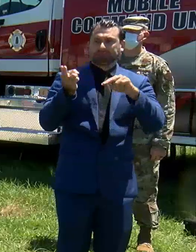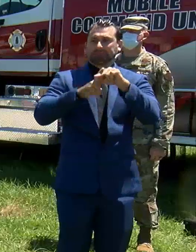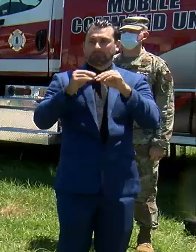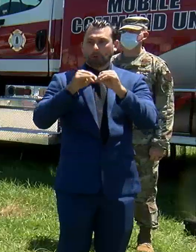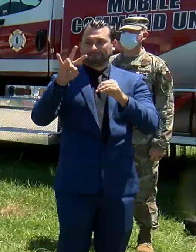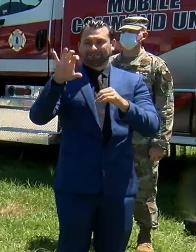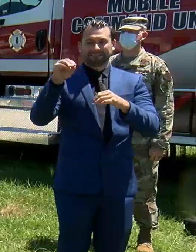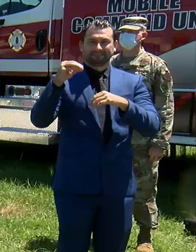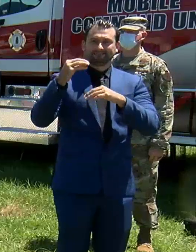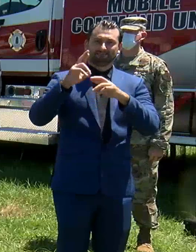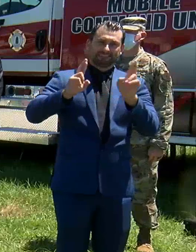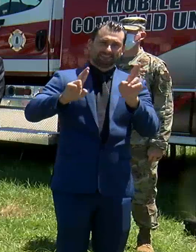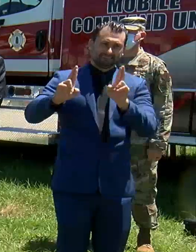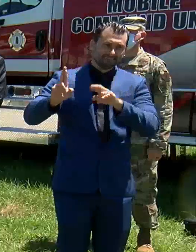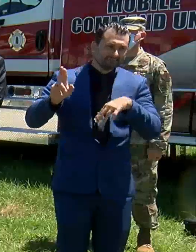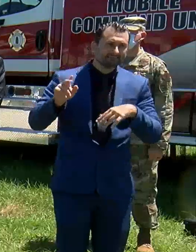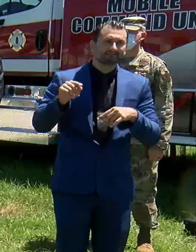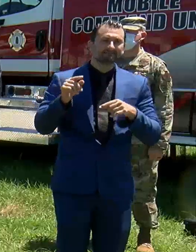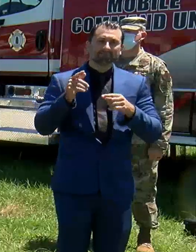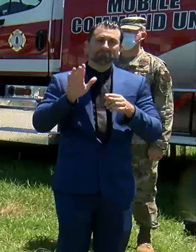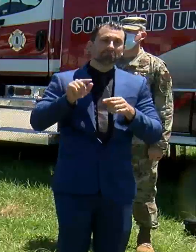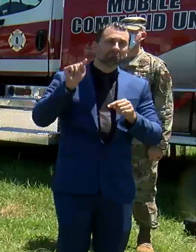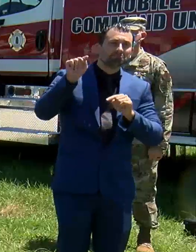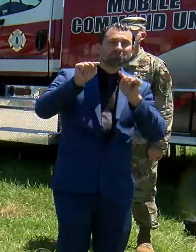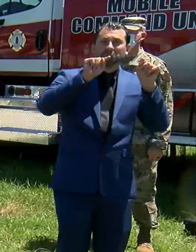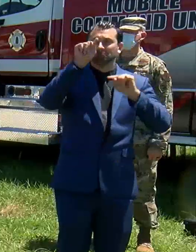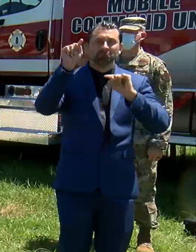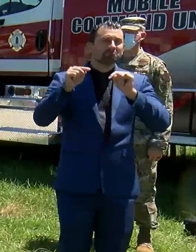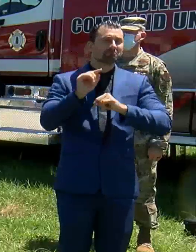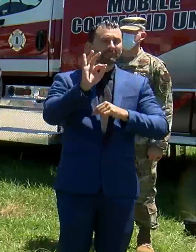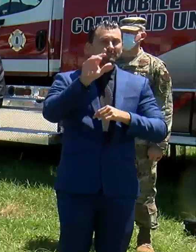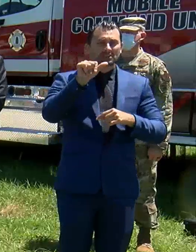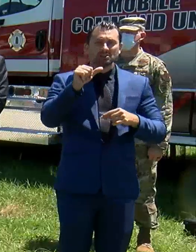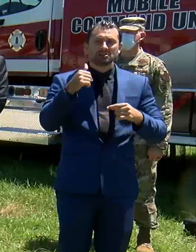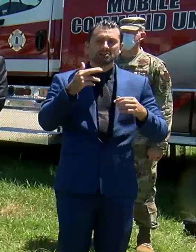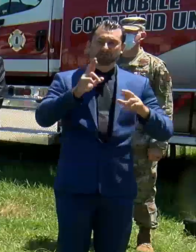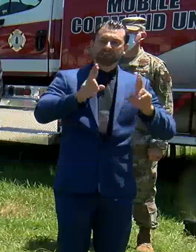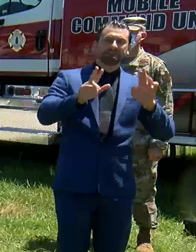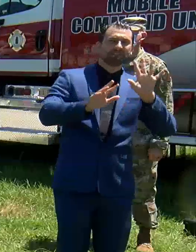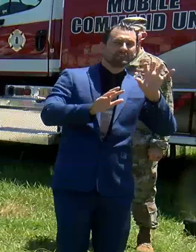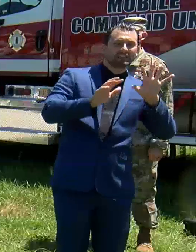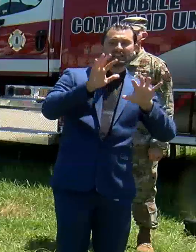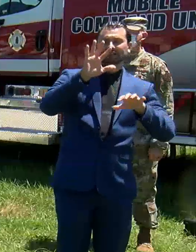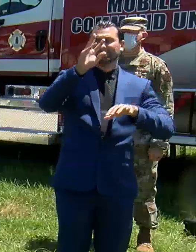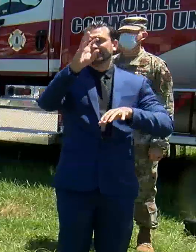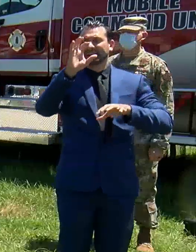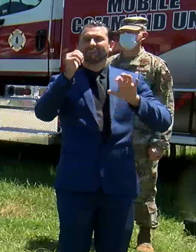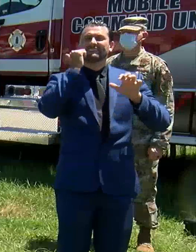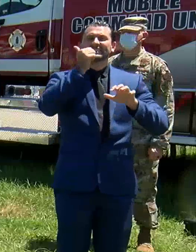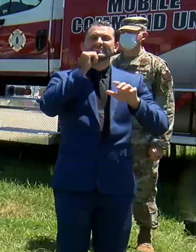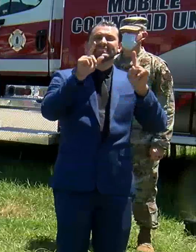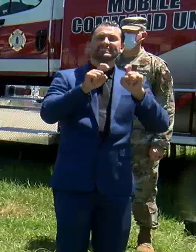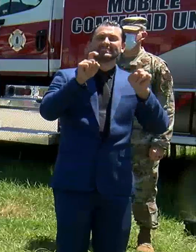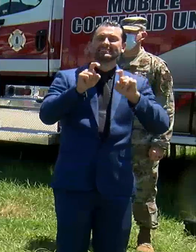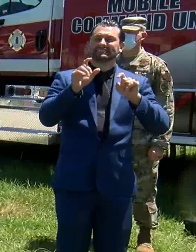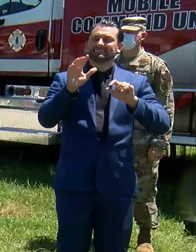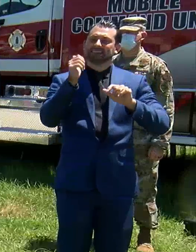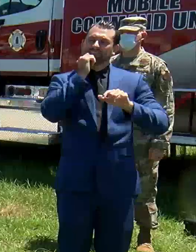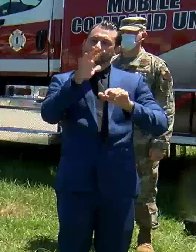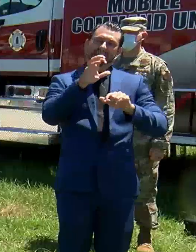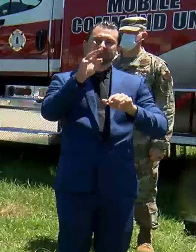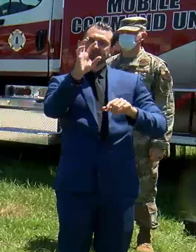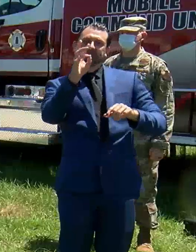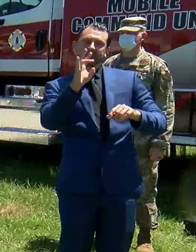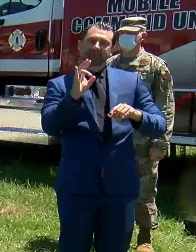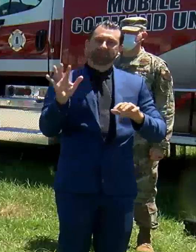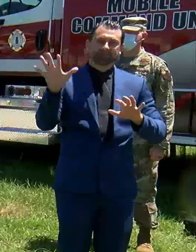750. They're doing around 500, 600 a day. It goes up and down. But I just wanted to make sure that if people come and get in line and want to